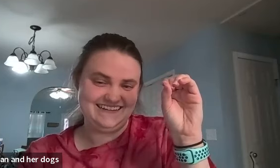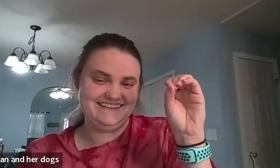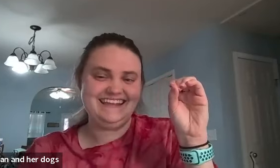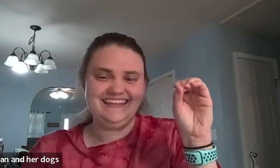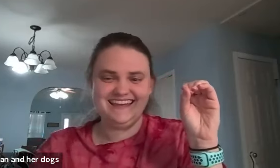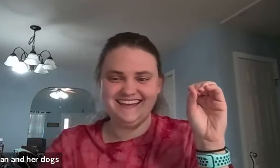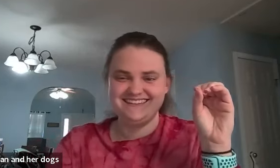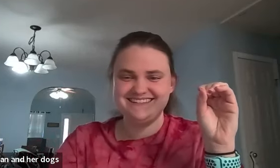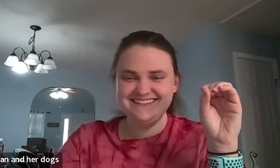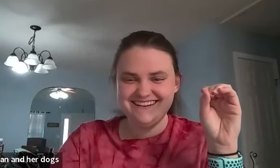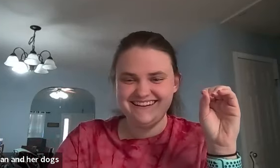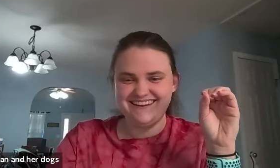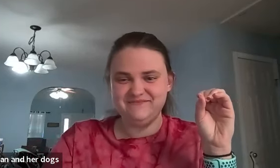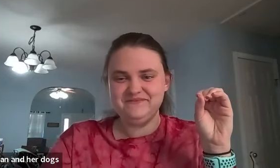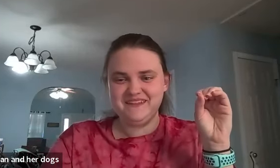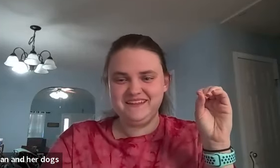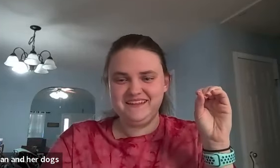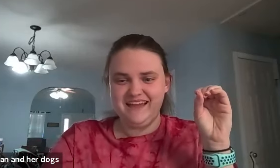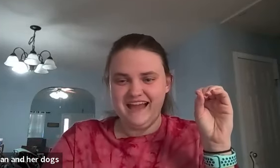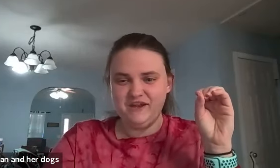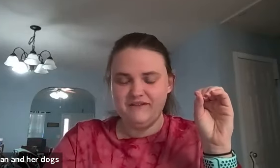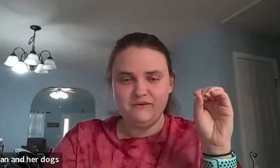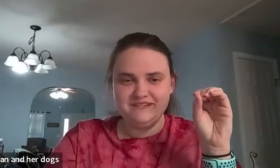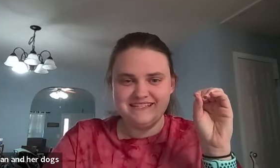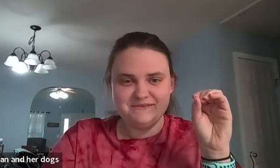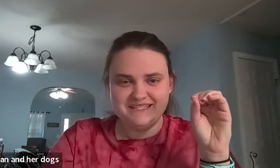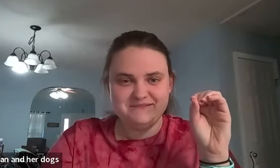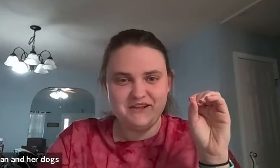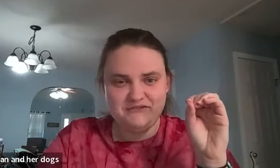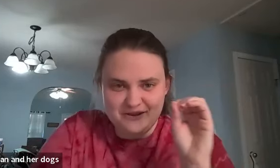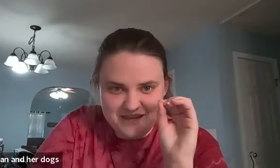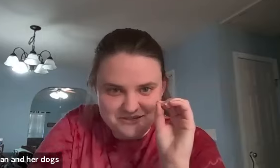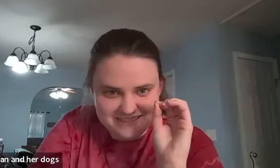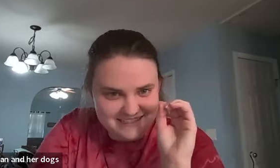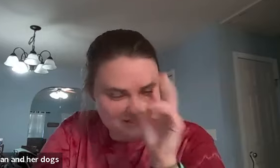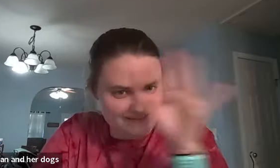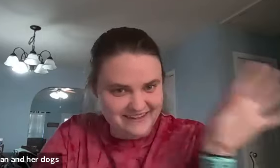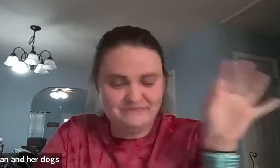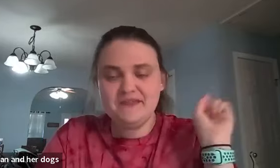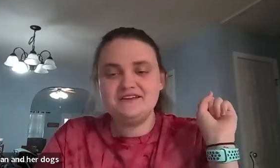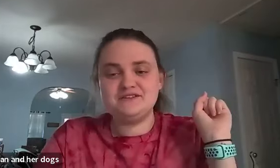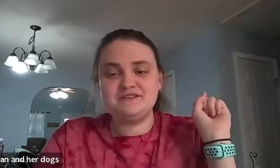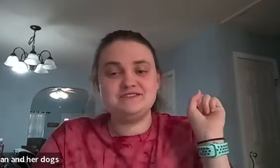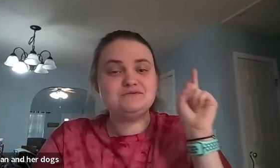All right. Yes, good. Okay. I know everyone wasn't expecting me to go for those hundreds and just suddenly. So yeah, so this one